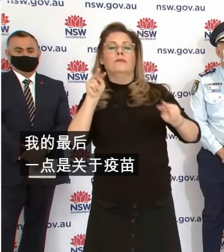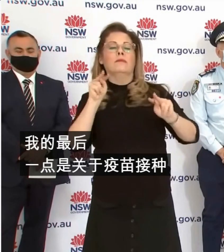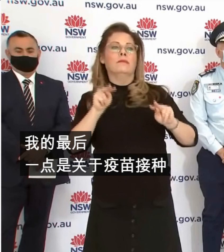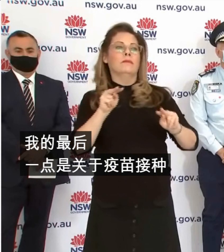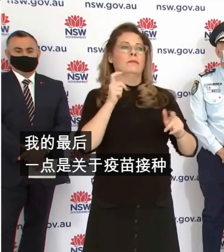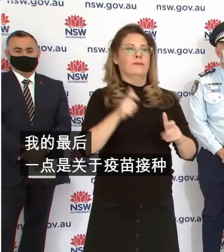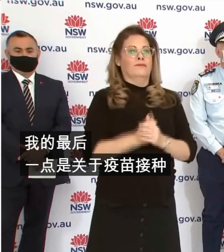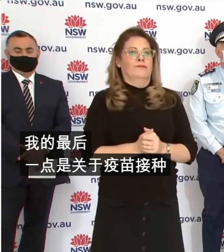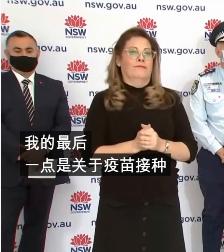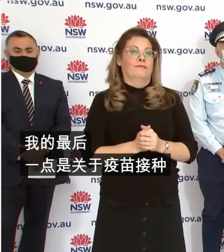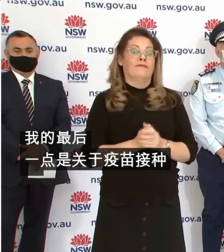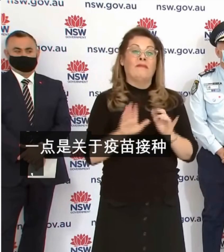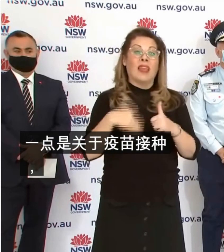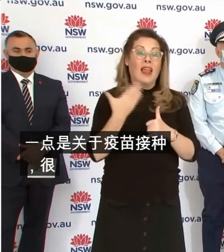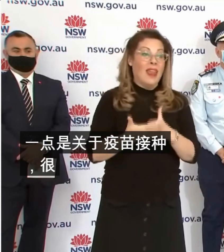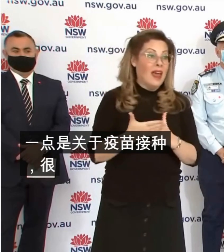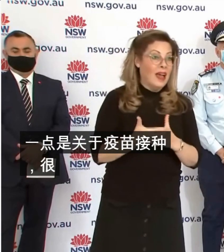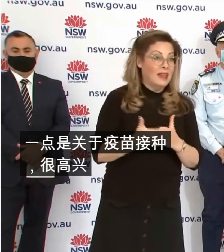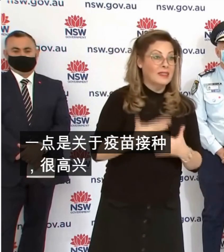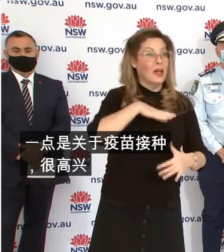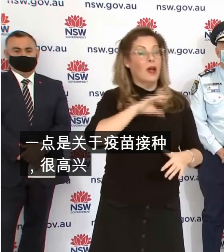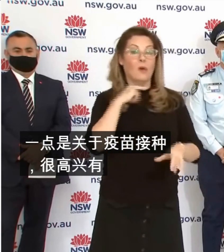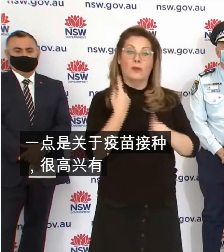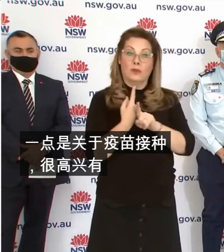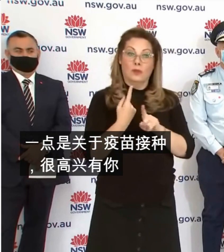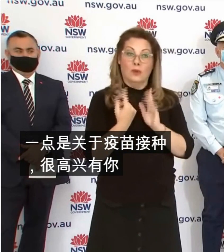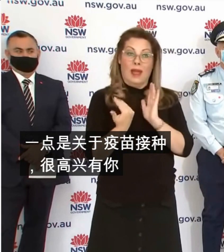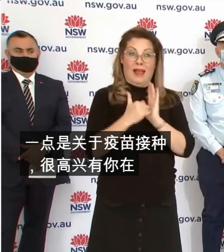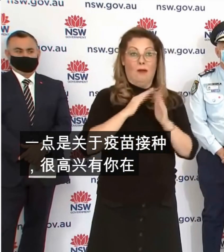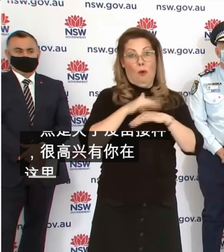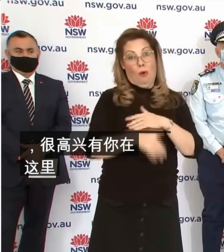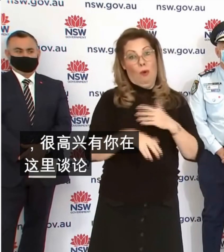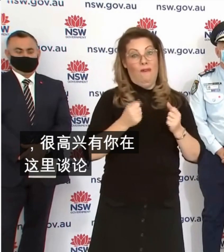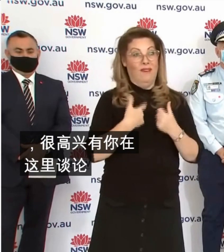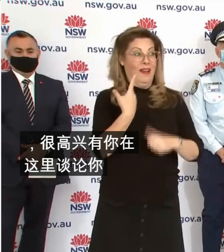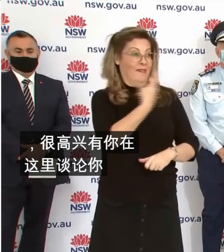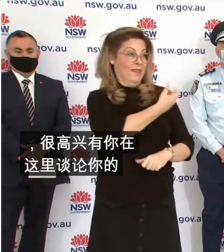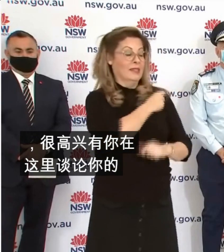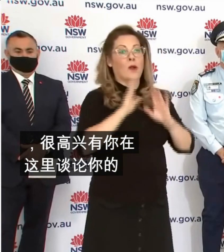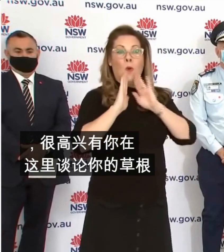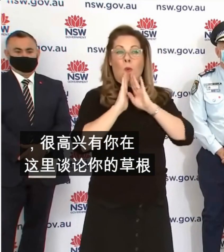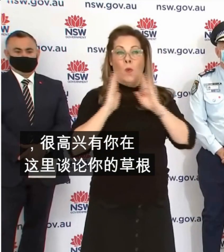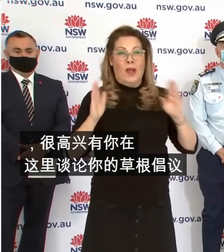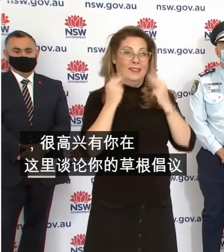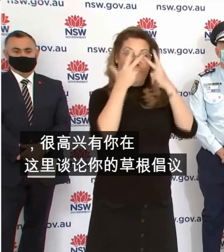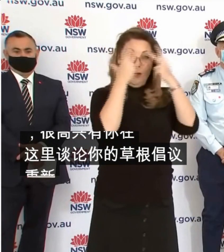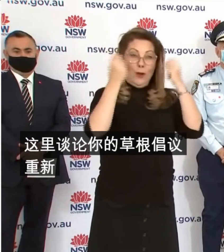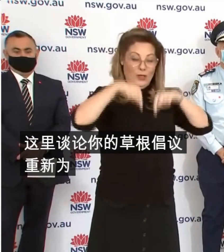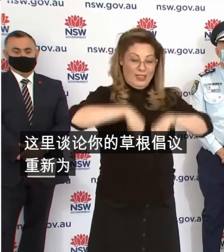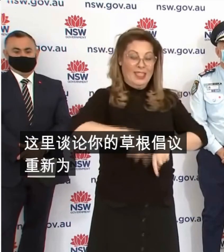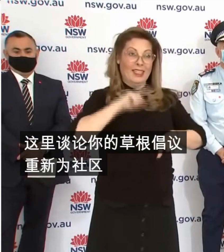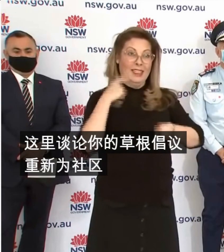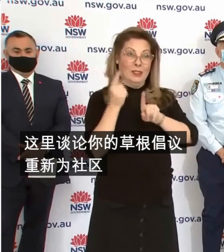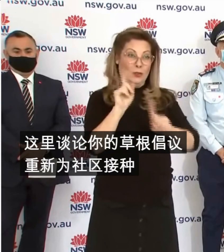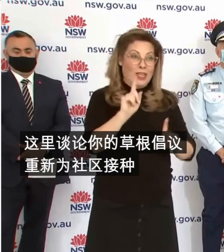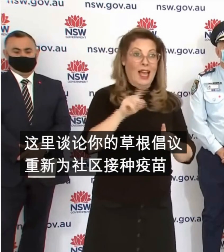note is around vaccination, and it's amazing to have you here to talk about the grassroots initiatives you're putting